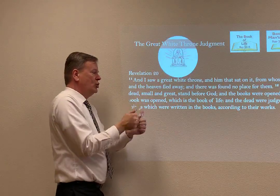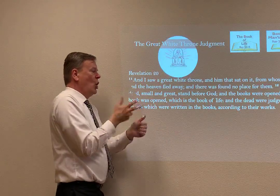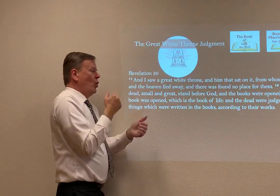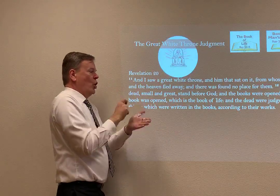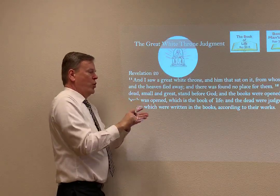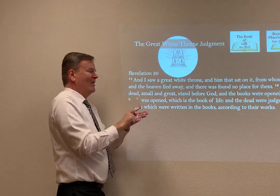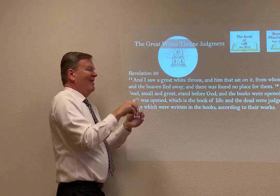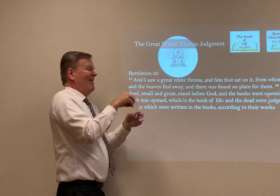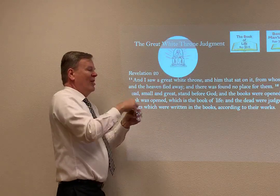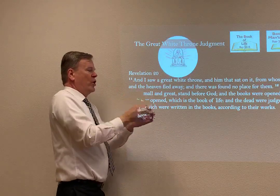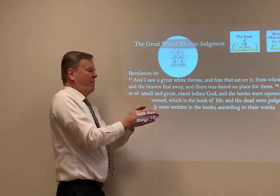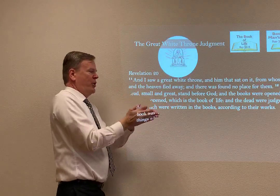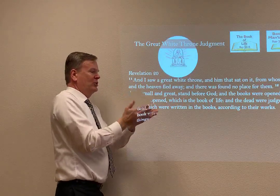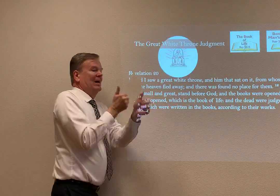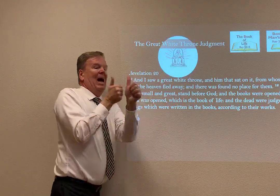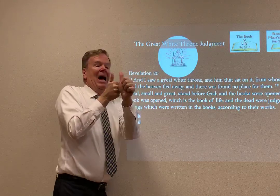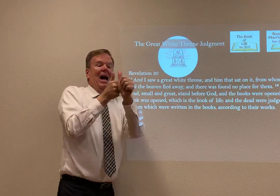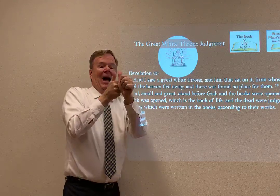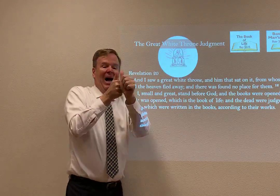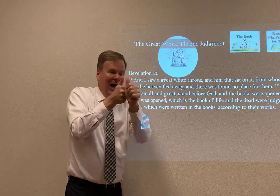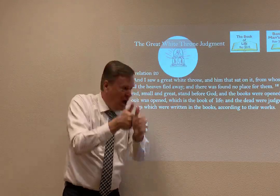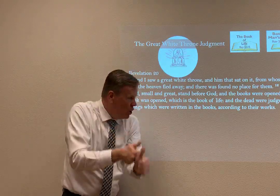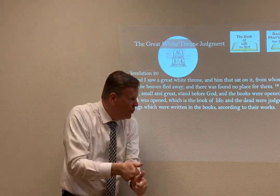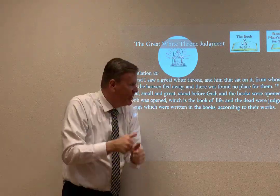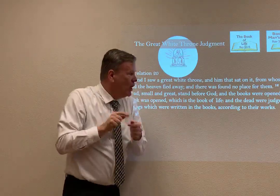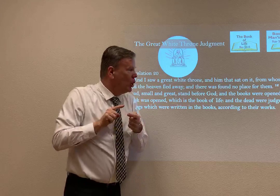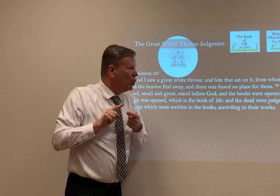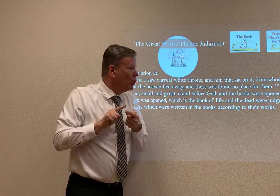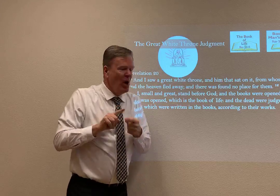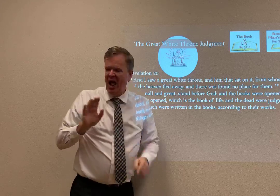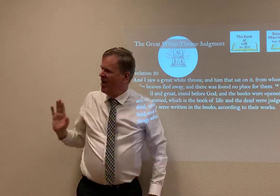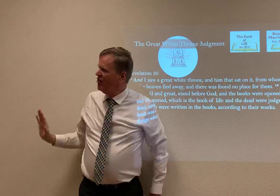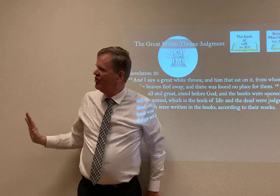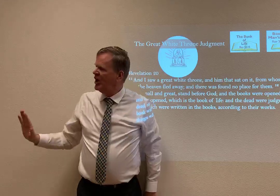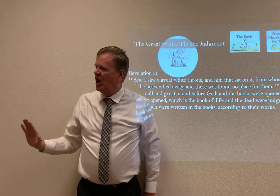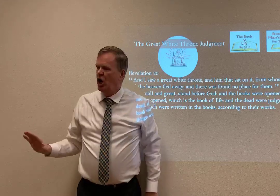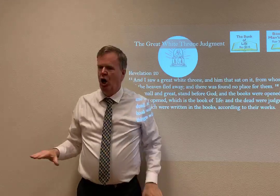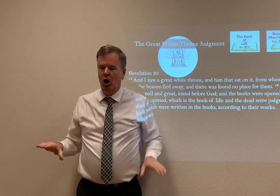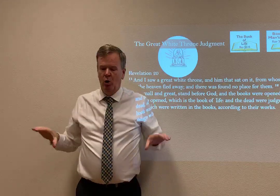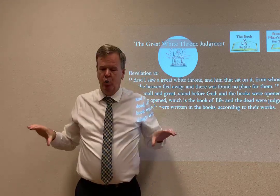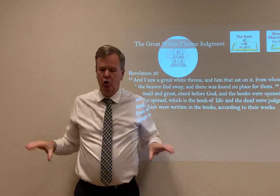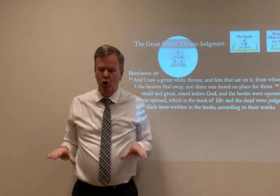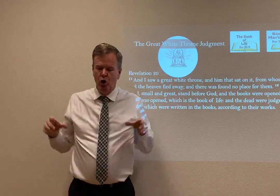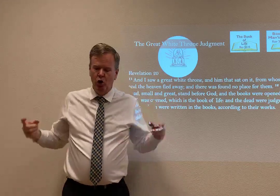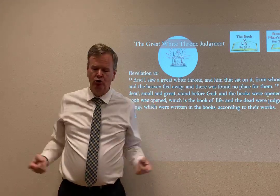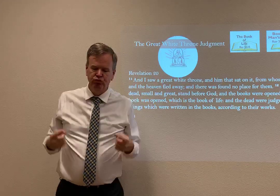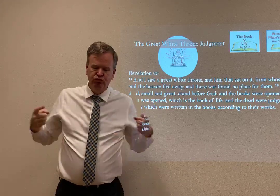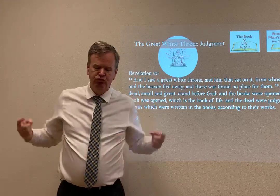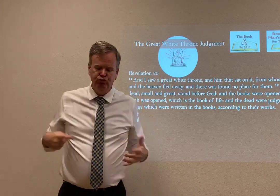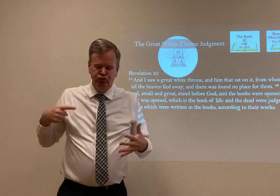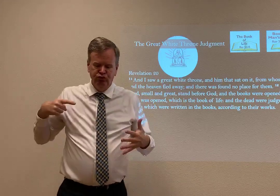which were written in the books according to their works.